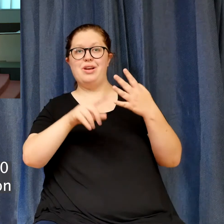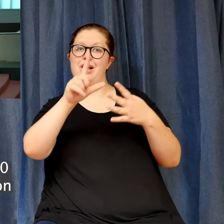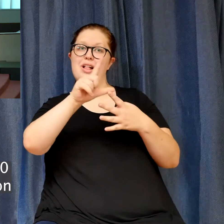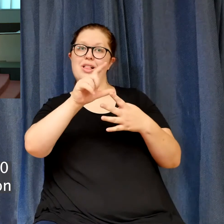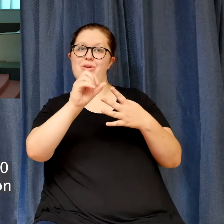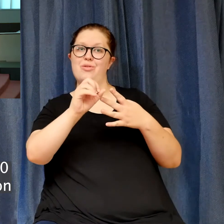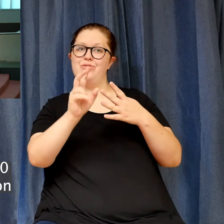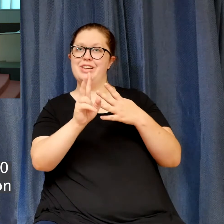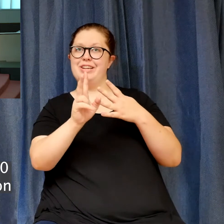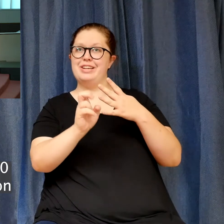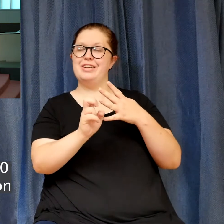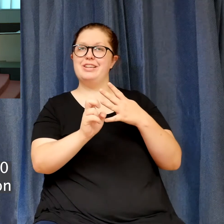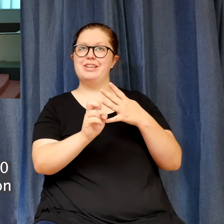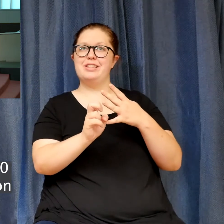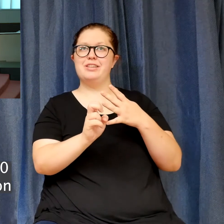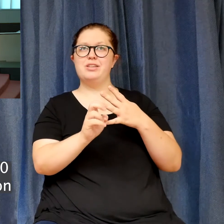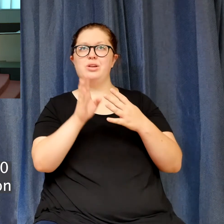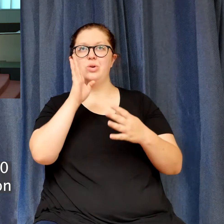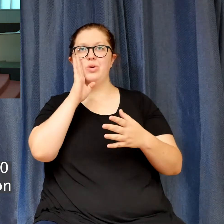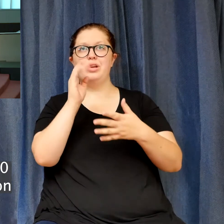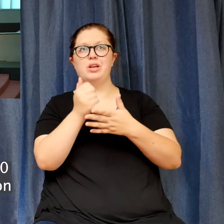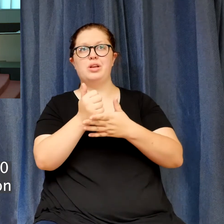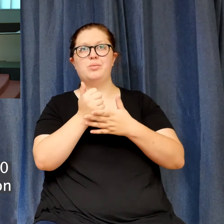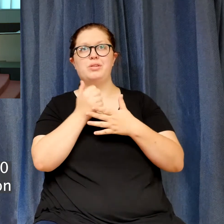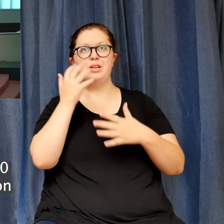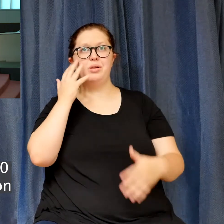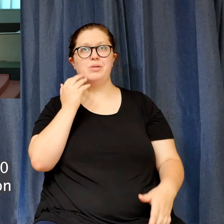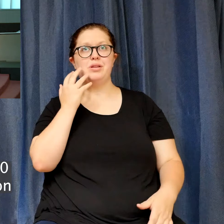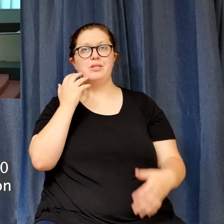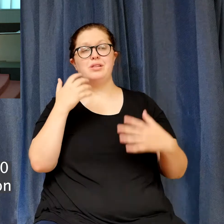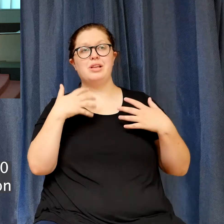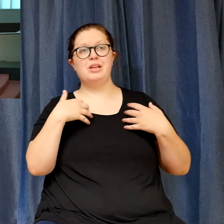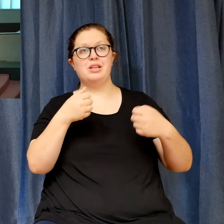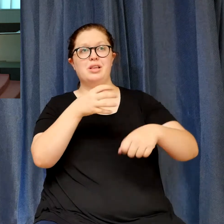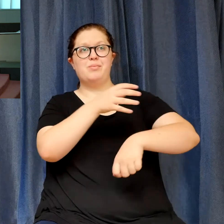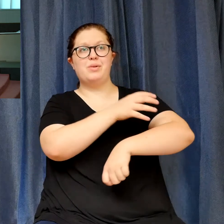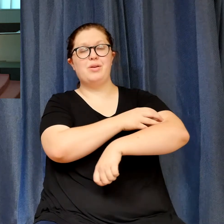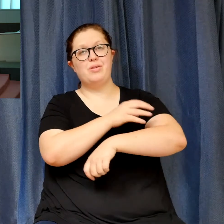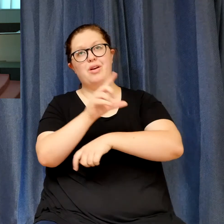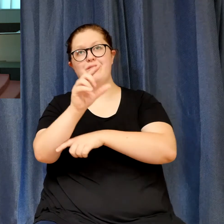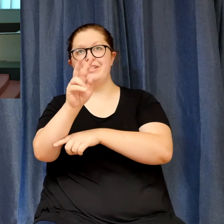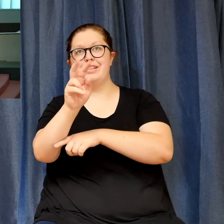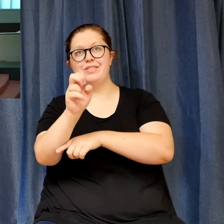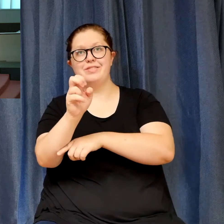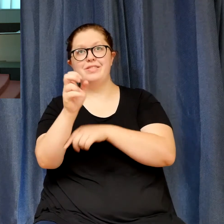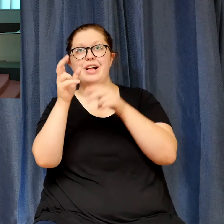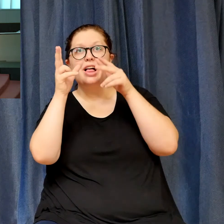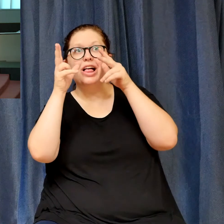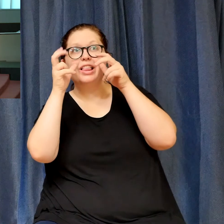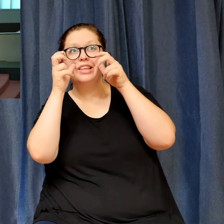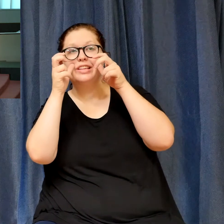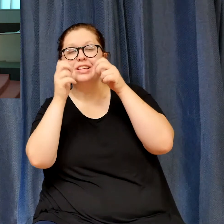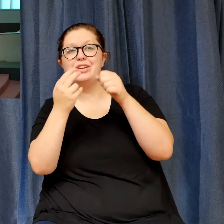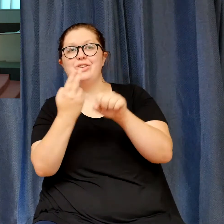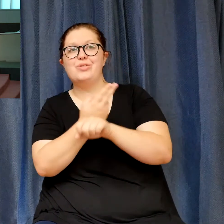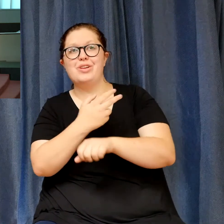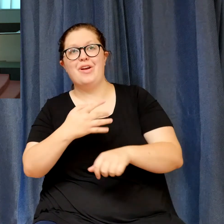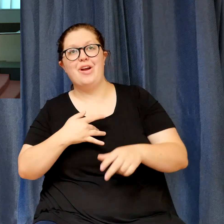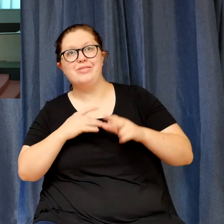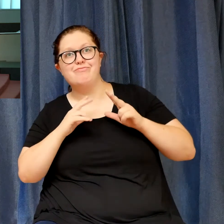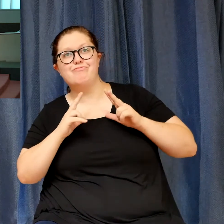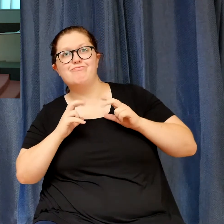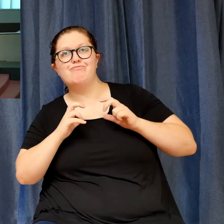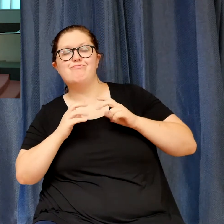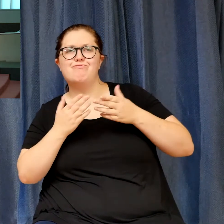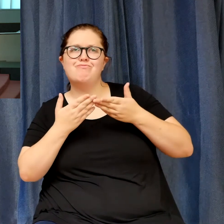4 tools of the heart will help us experience that healing power of love. Listening with the ears of the